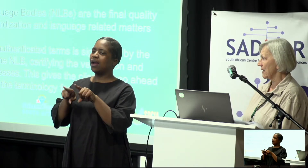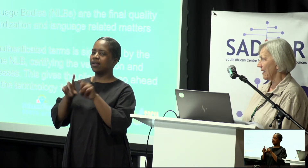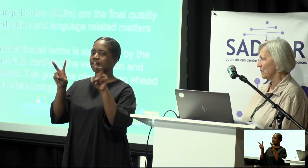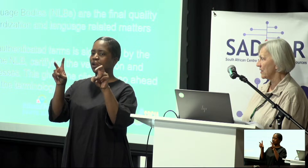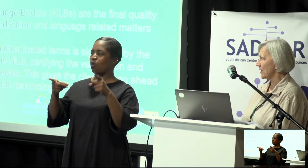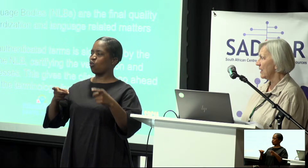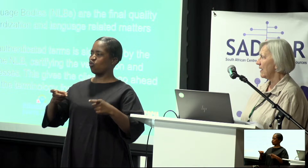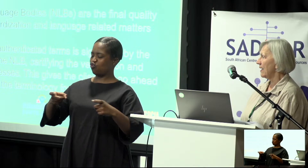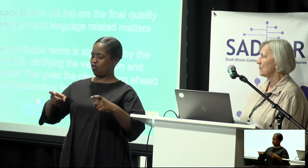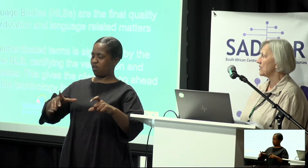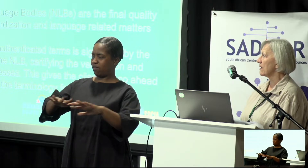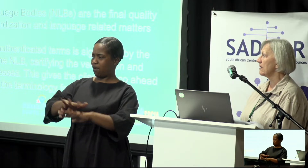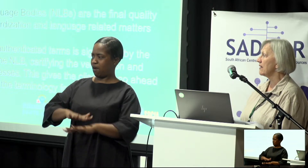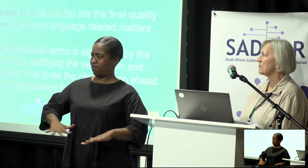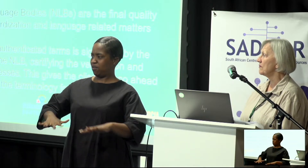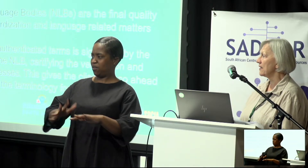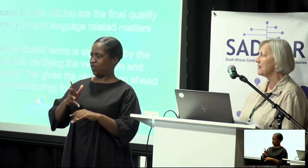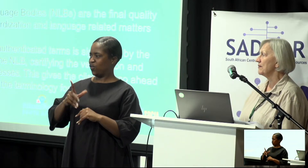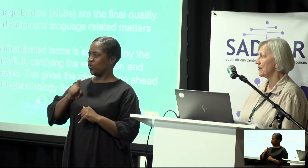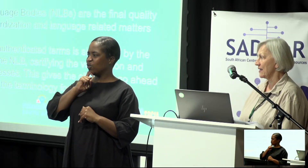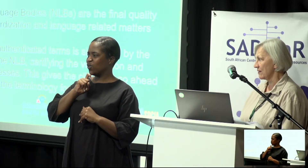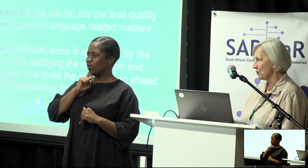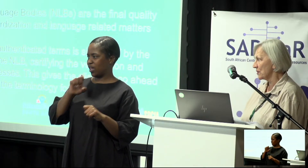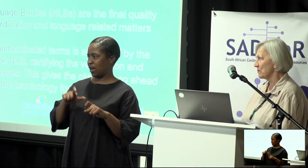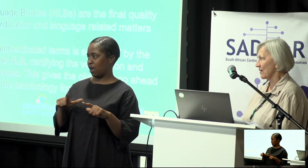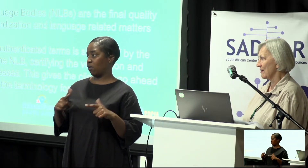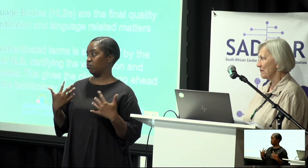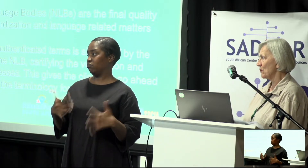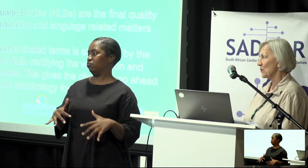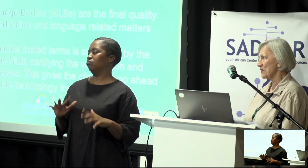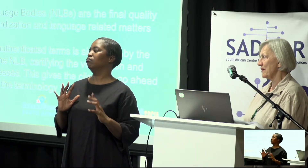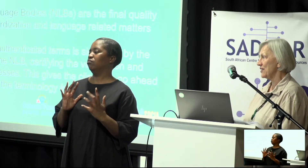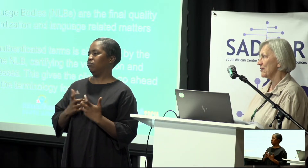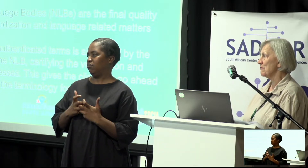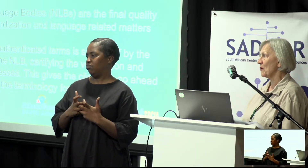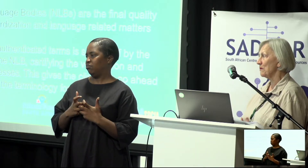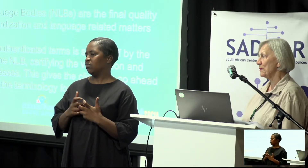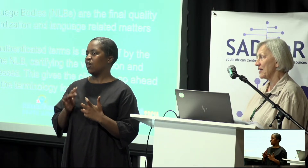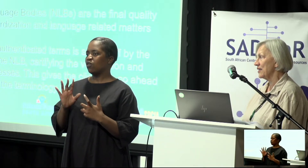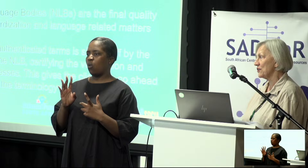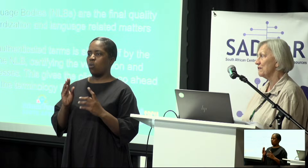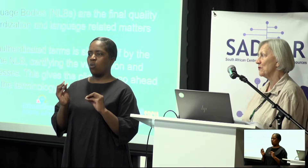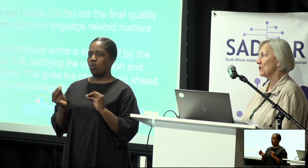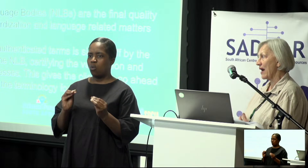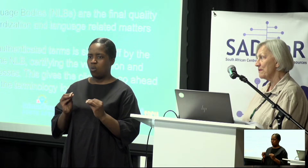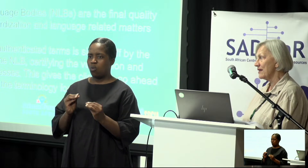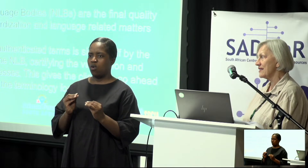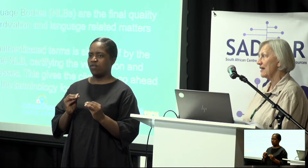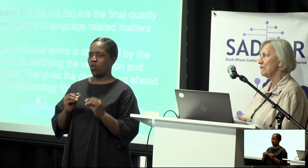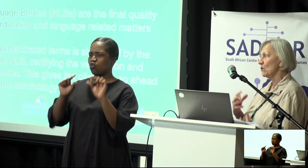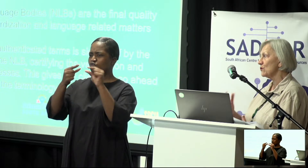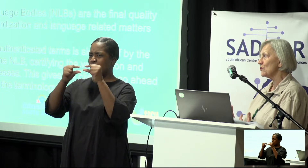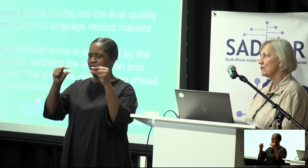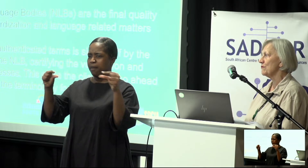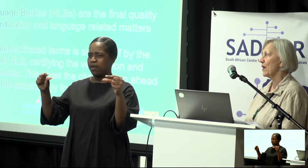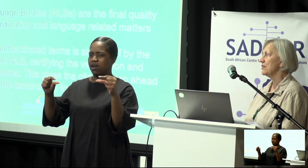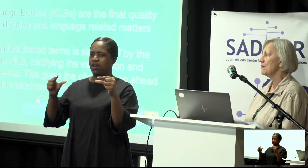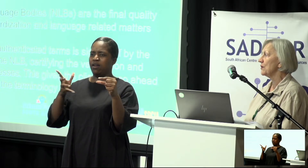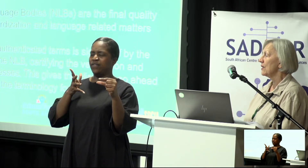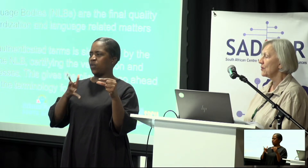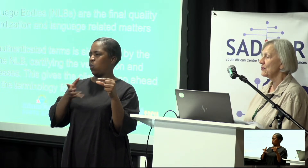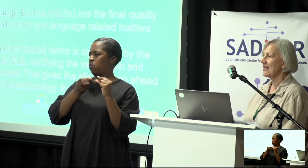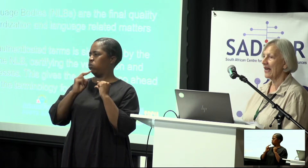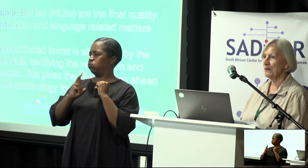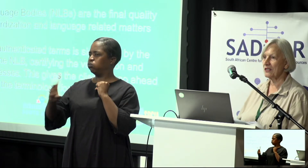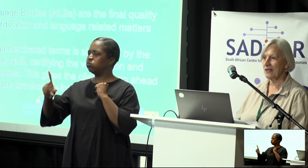for using language, and which I think is very, very suitable for automation, for computation, for grammars, and for all sorts of ways